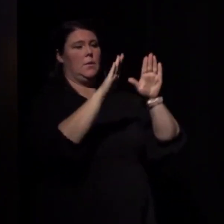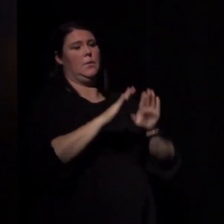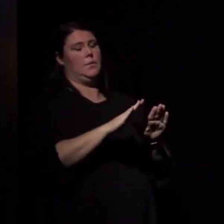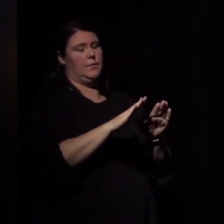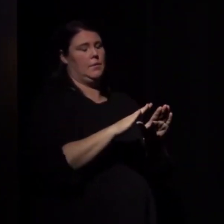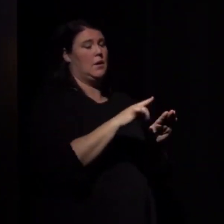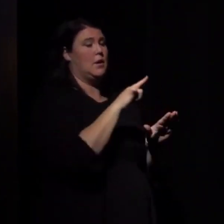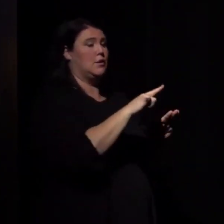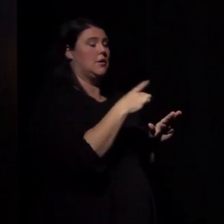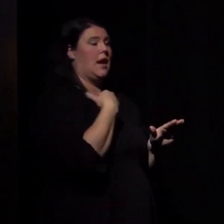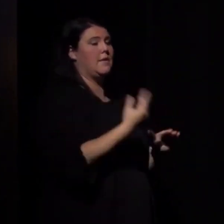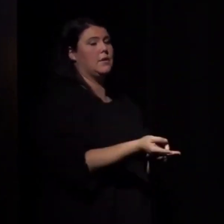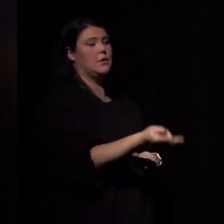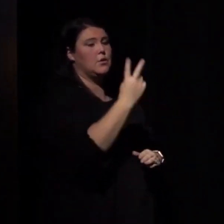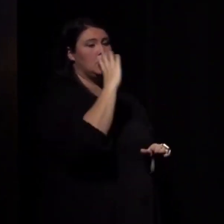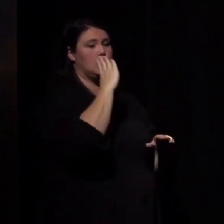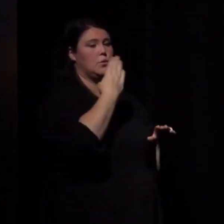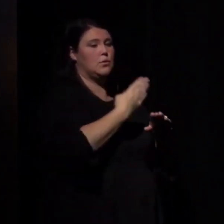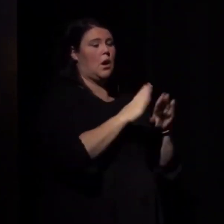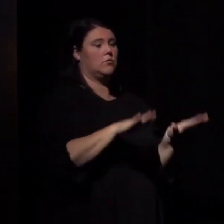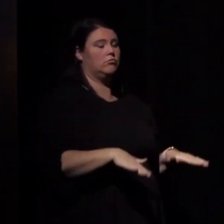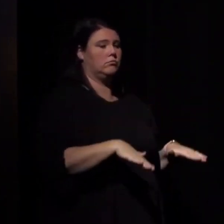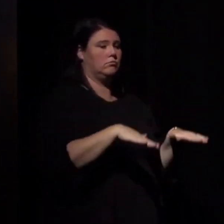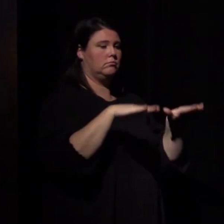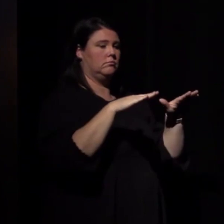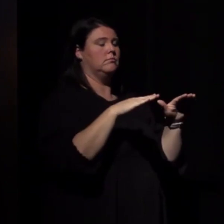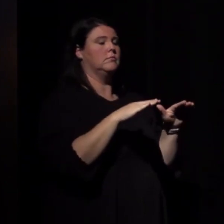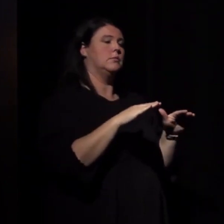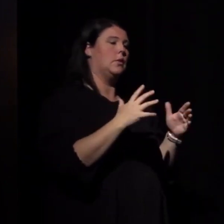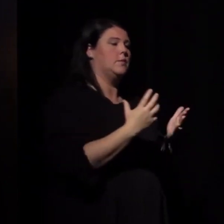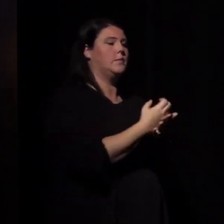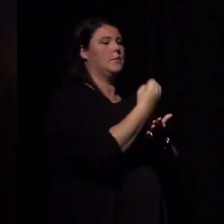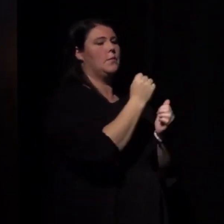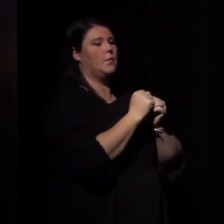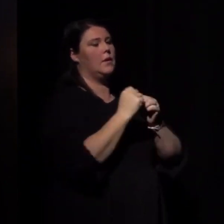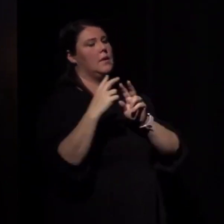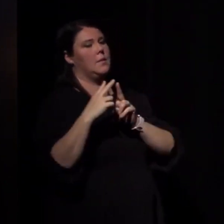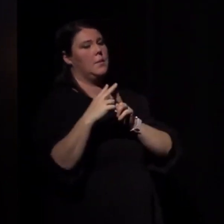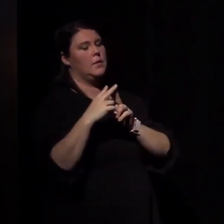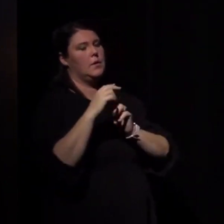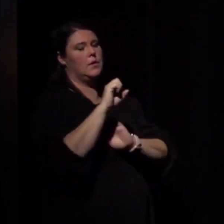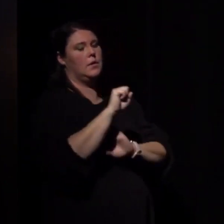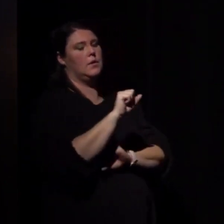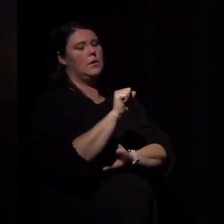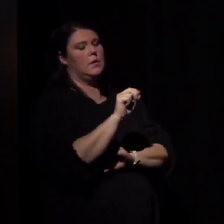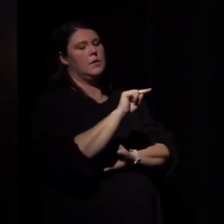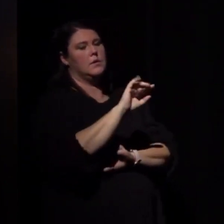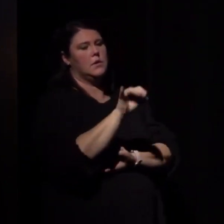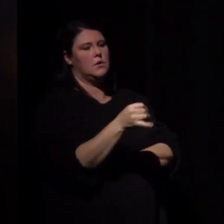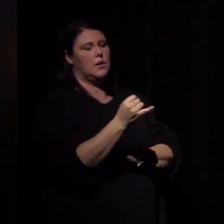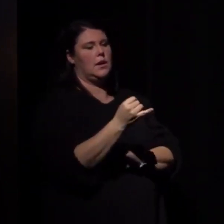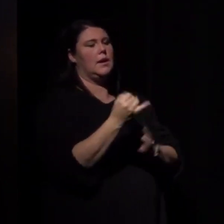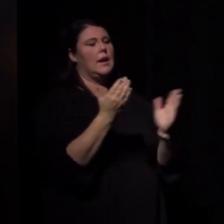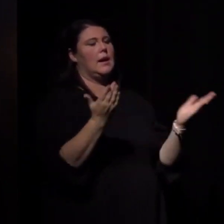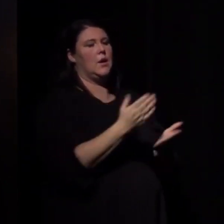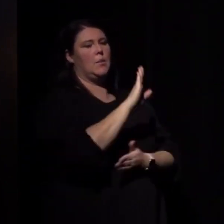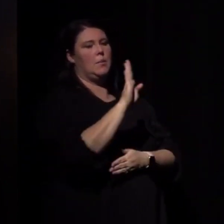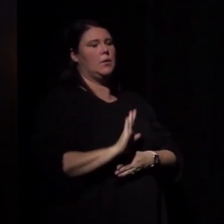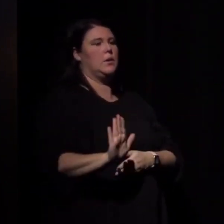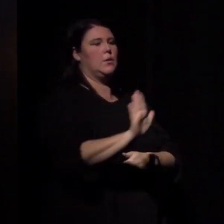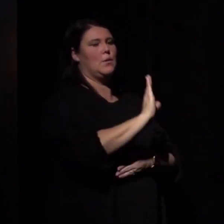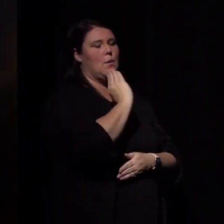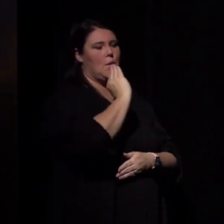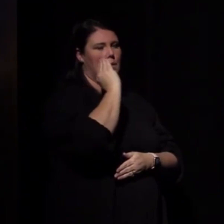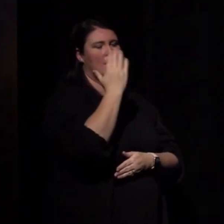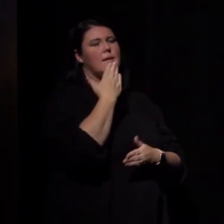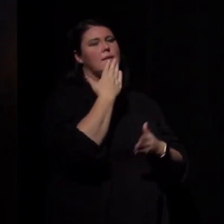is raising $2 for social justice warriors with her partner Sanjay, and is proud to call Burlington, Ontario home.